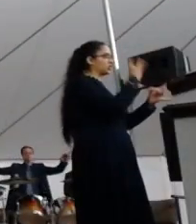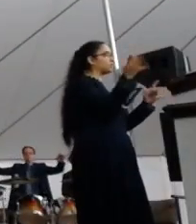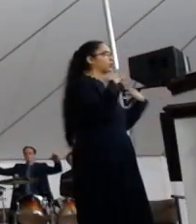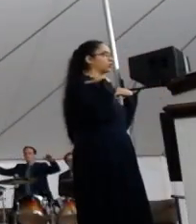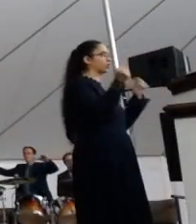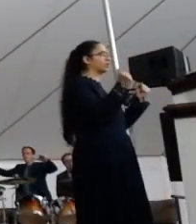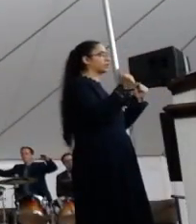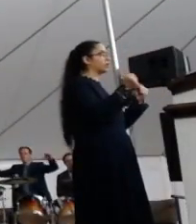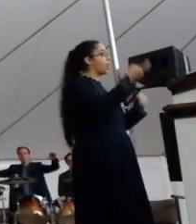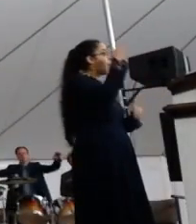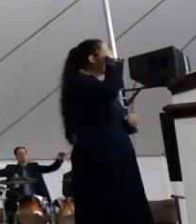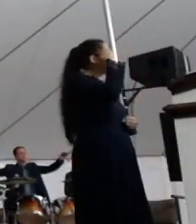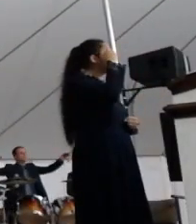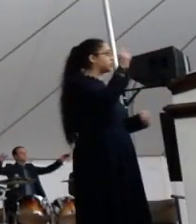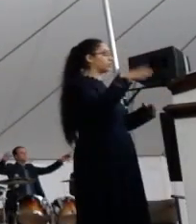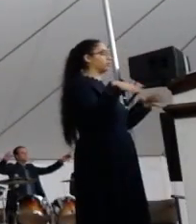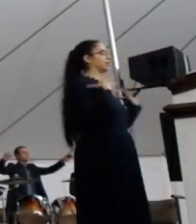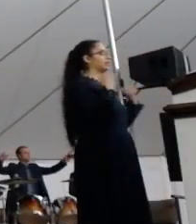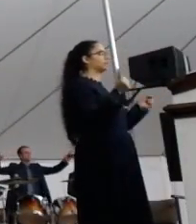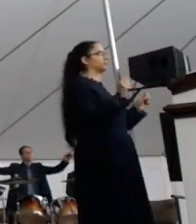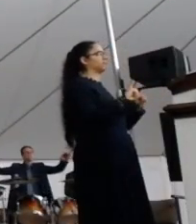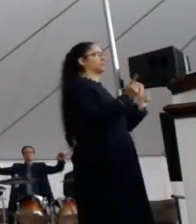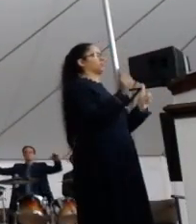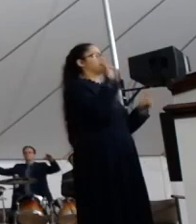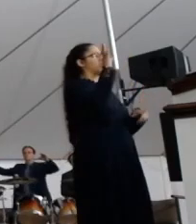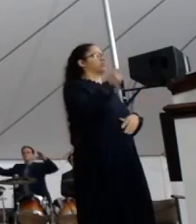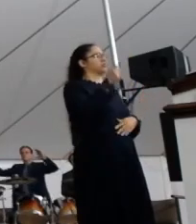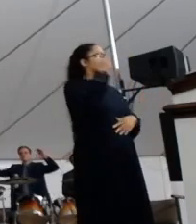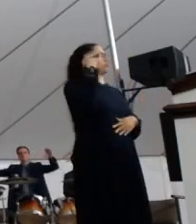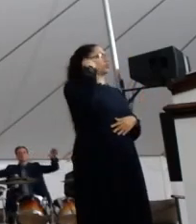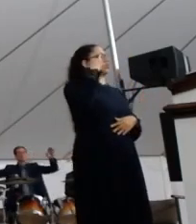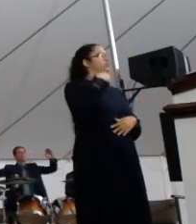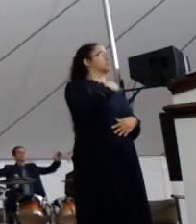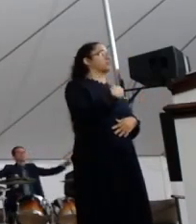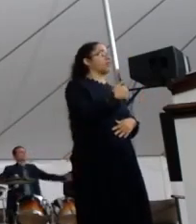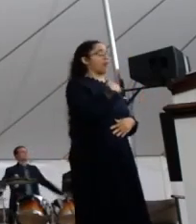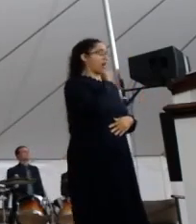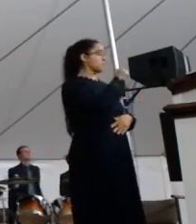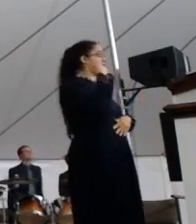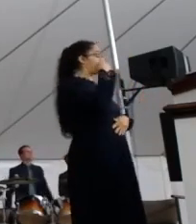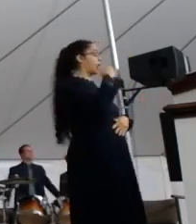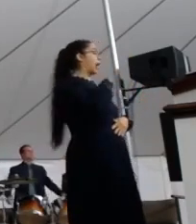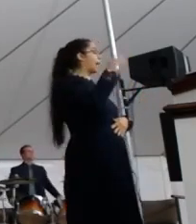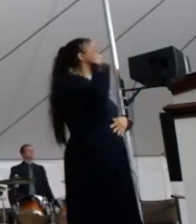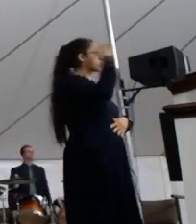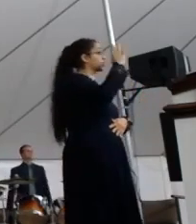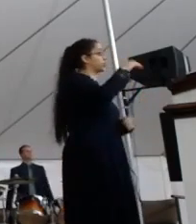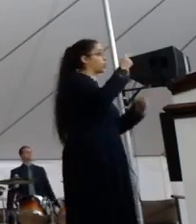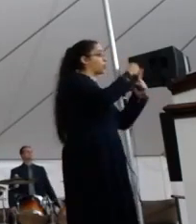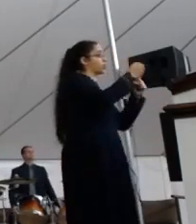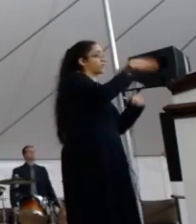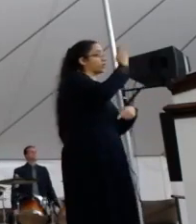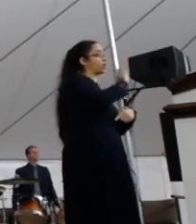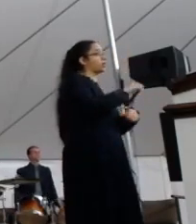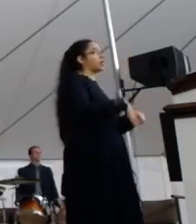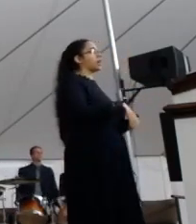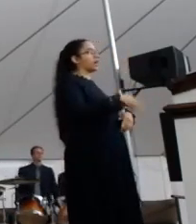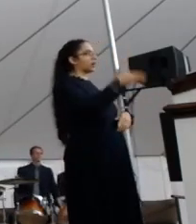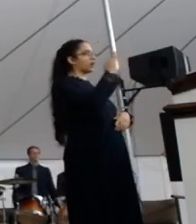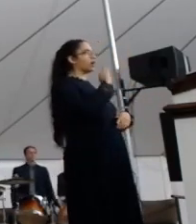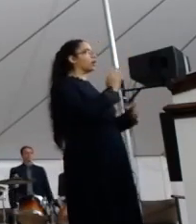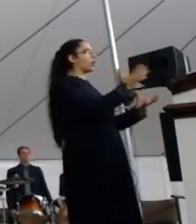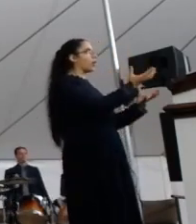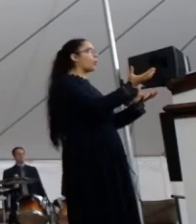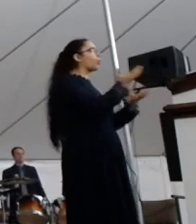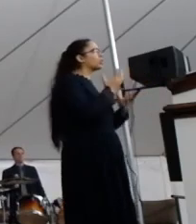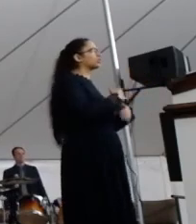miracle of mental healing. You say, Pastor Chapman, you're crazy. I ain't crazy. I'm speaking the word of God, that God wants to get in somebody's mind. You have